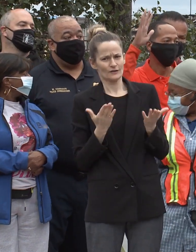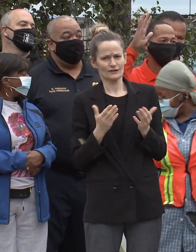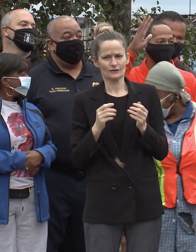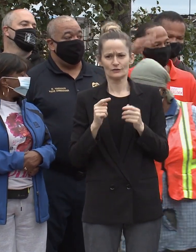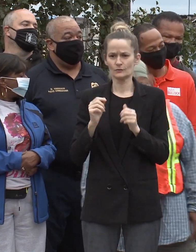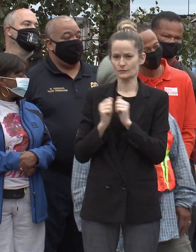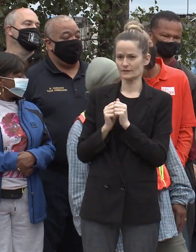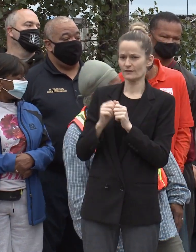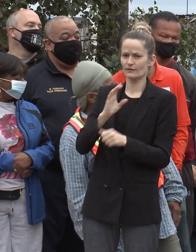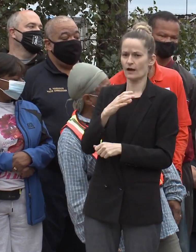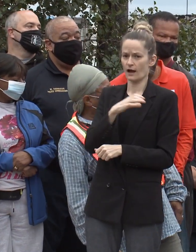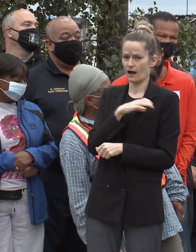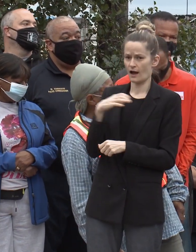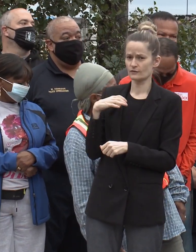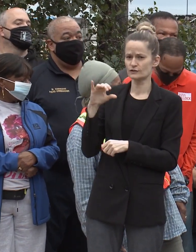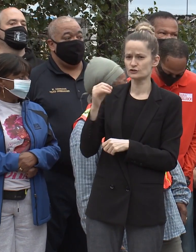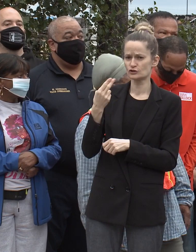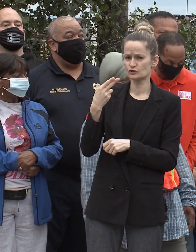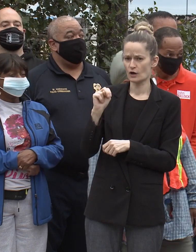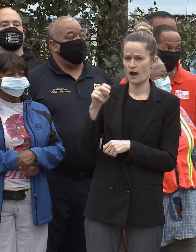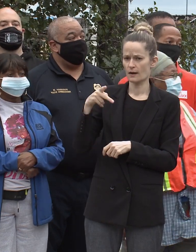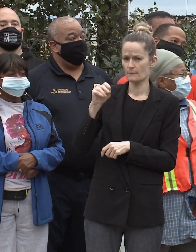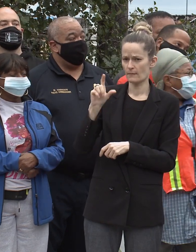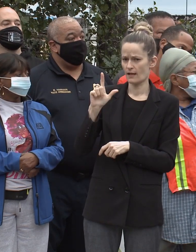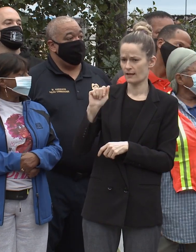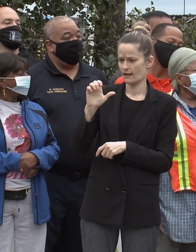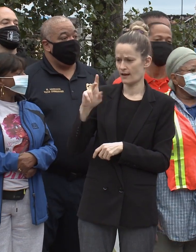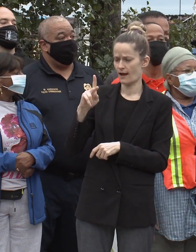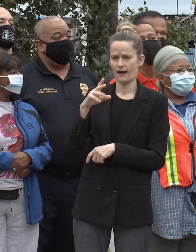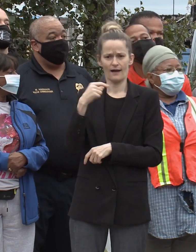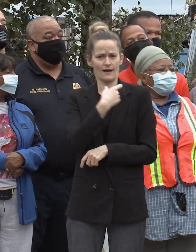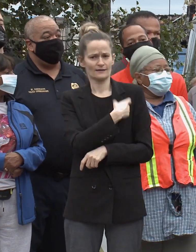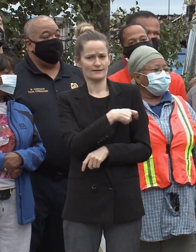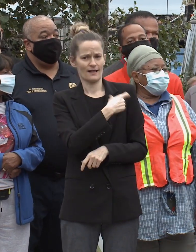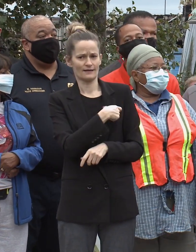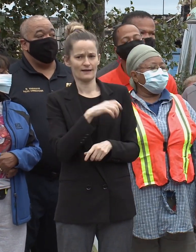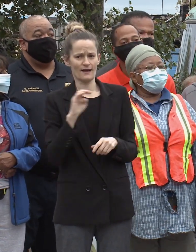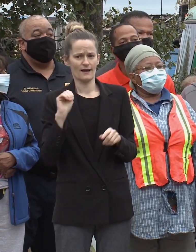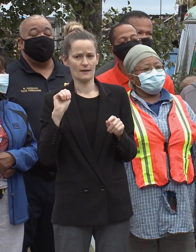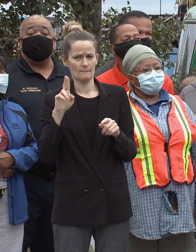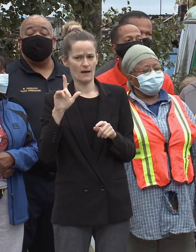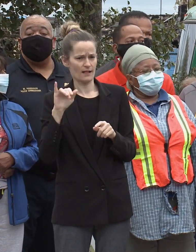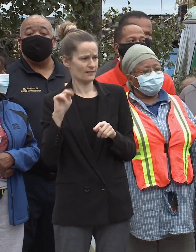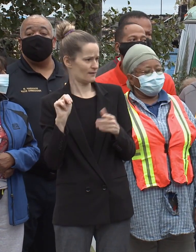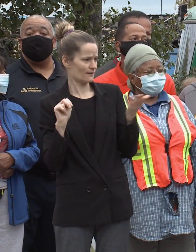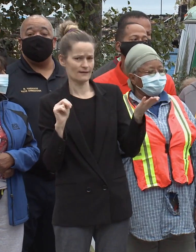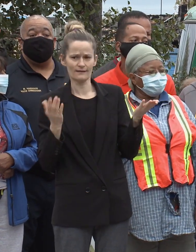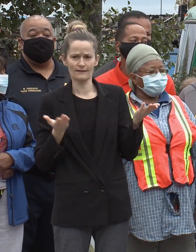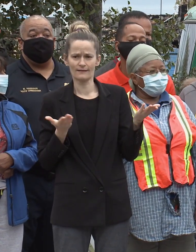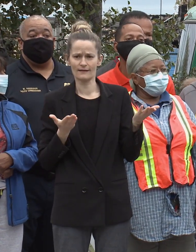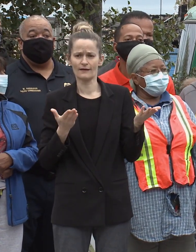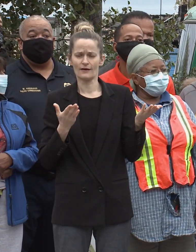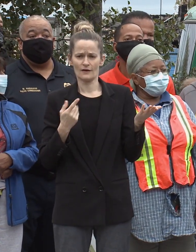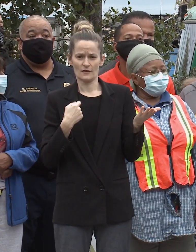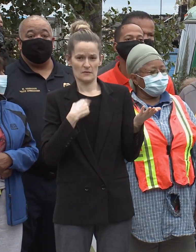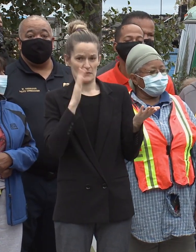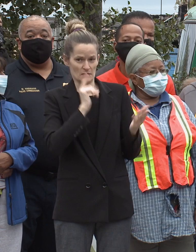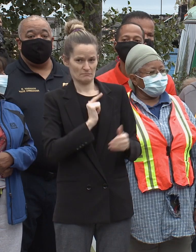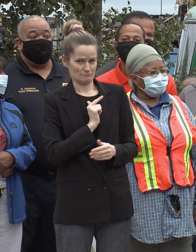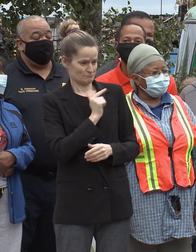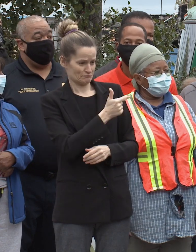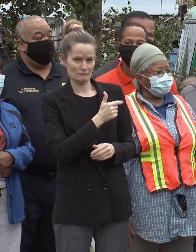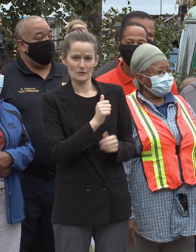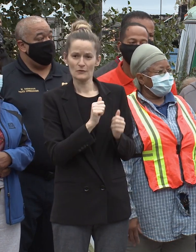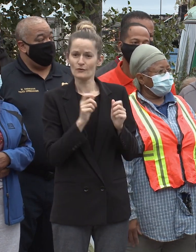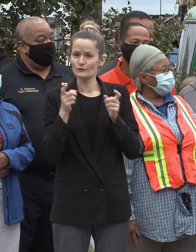you? Right there. Delegate Marlon Ampry, who has joined us as well. And I am going to turn the mic over now to Director Jason